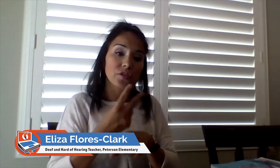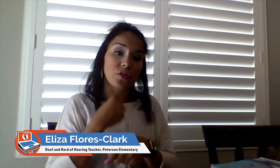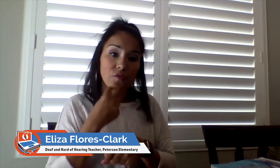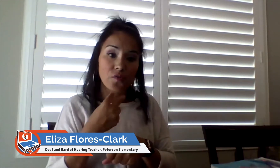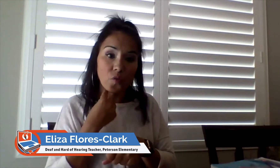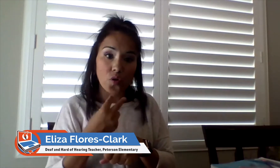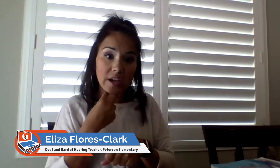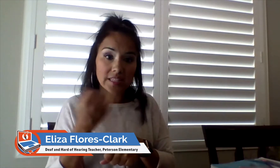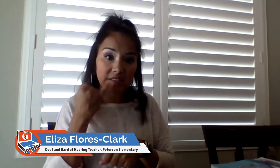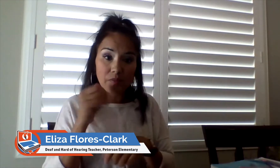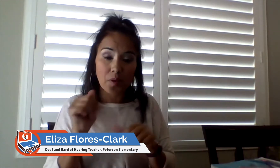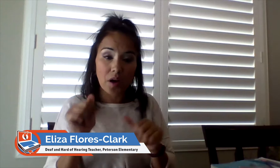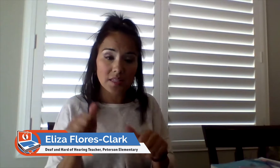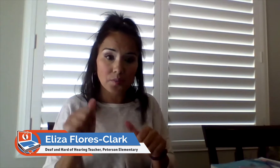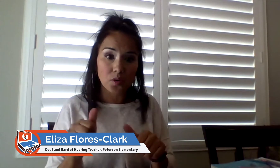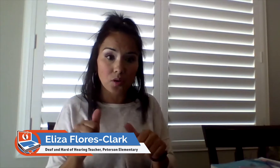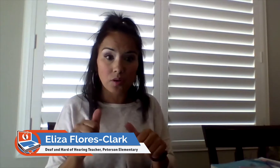our voice if possible,